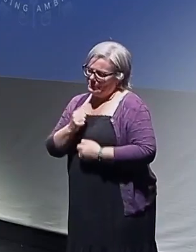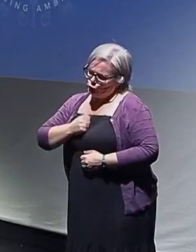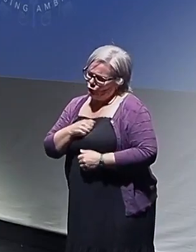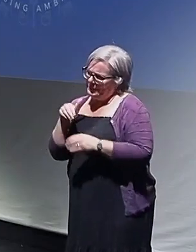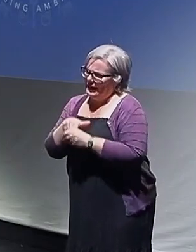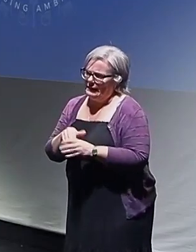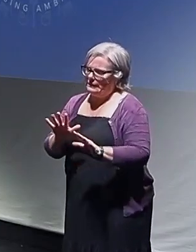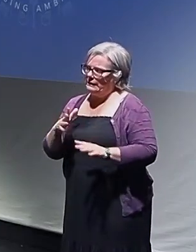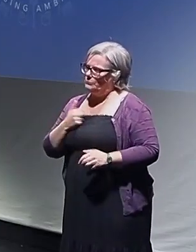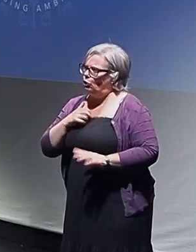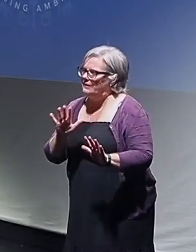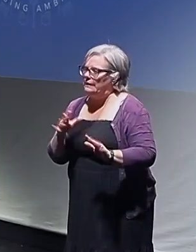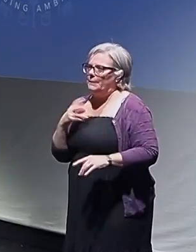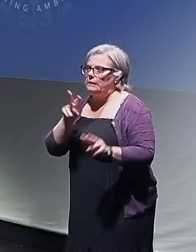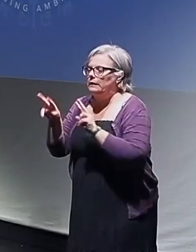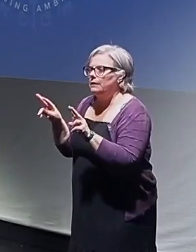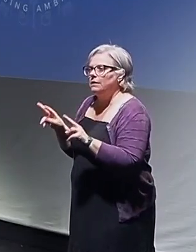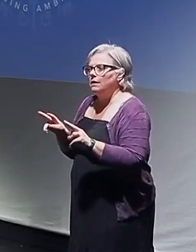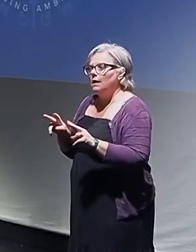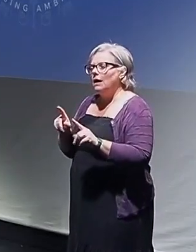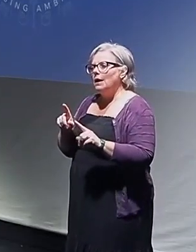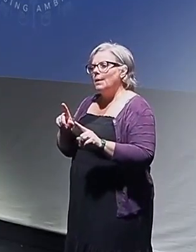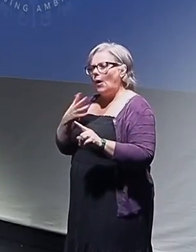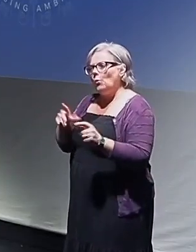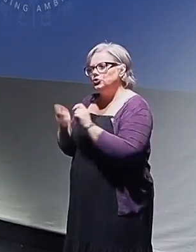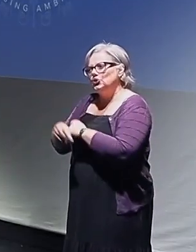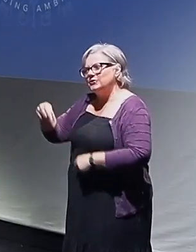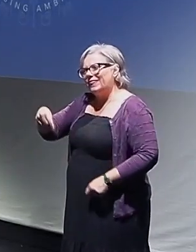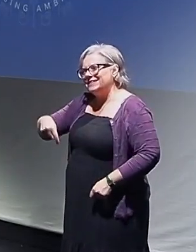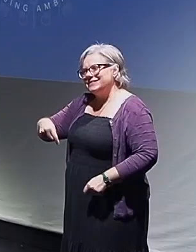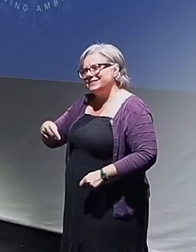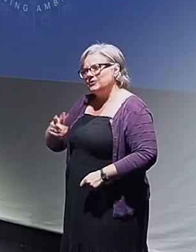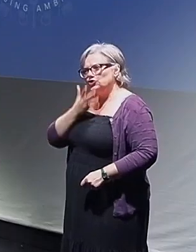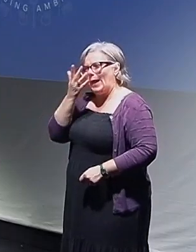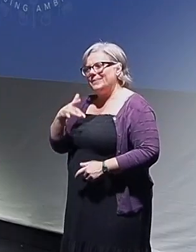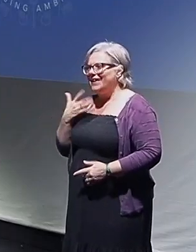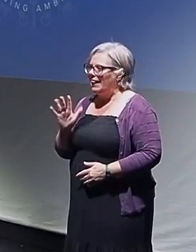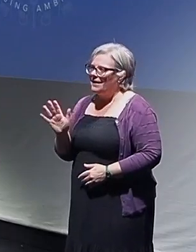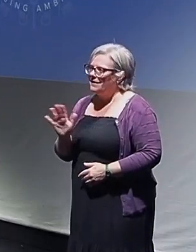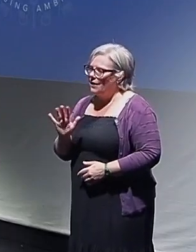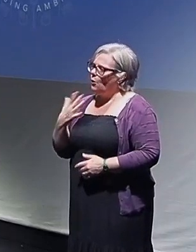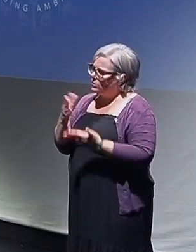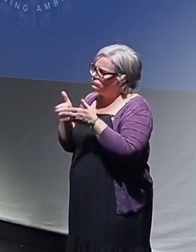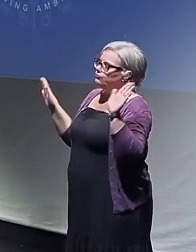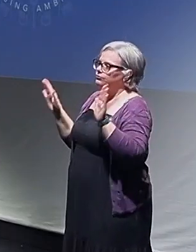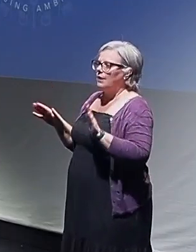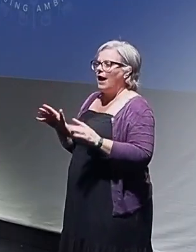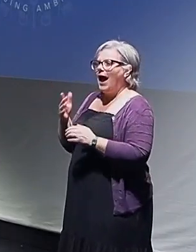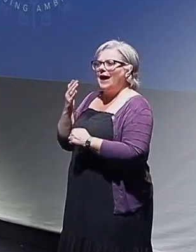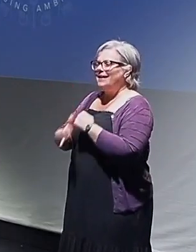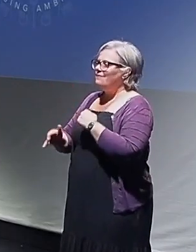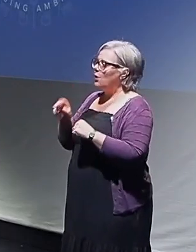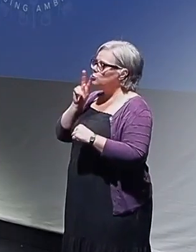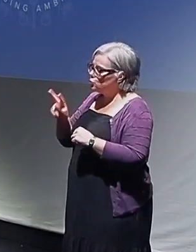space. That was something that I wanted to change again, because I never heard anybody sounds